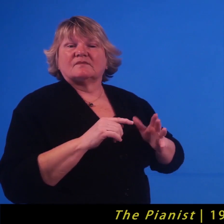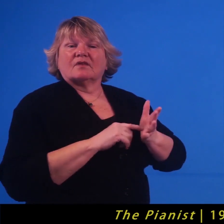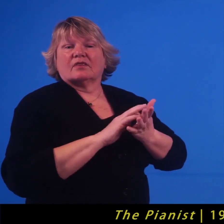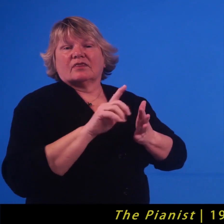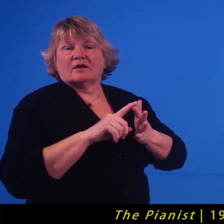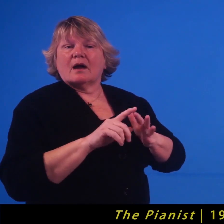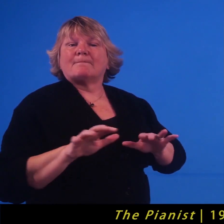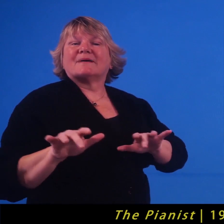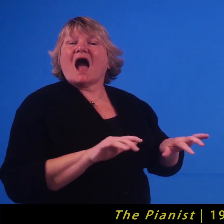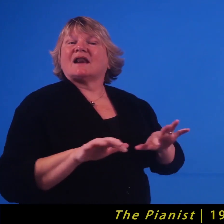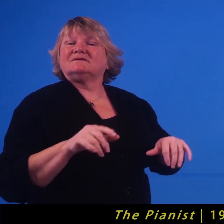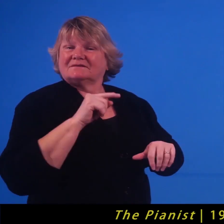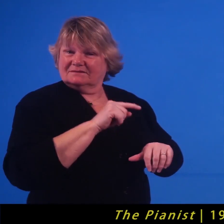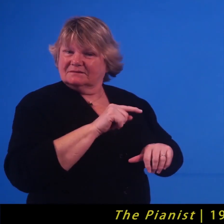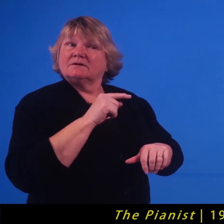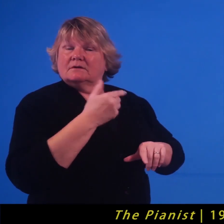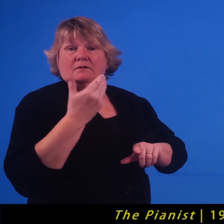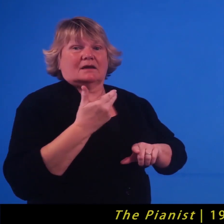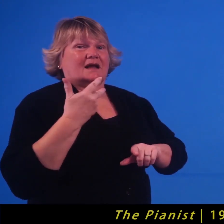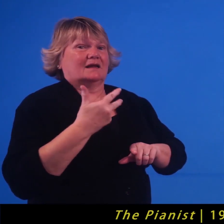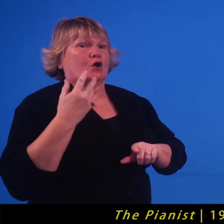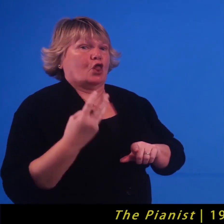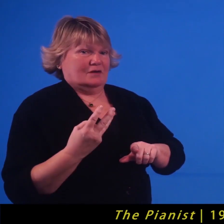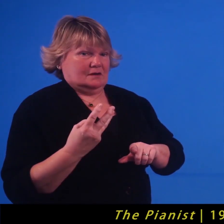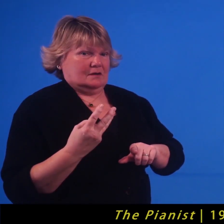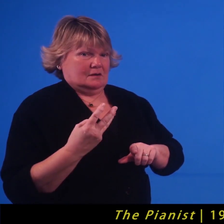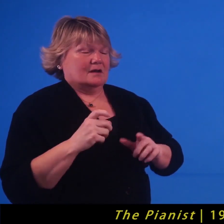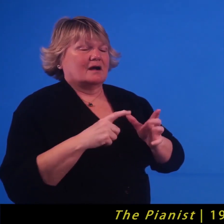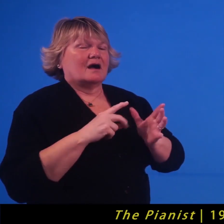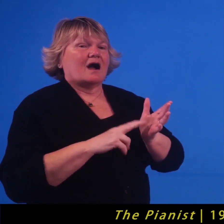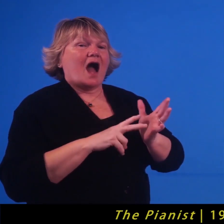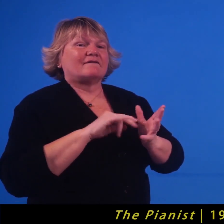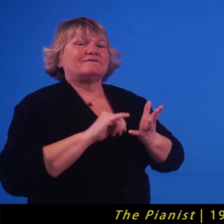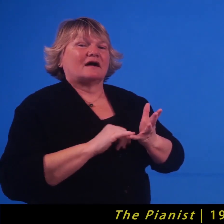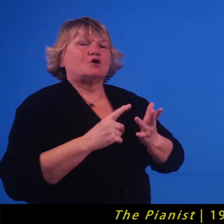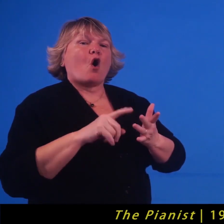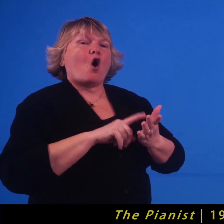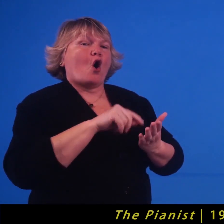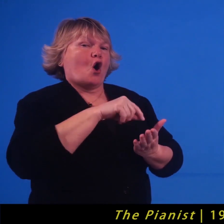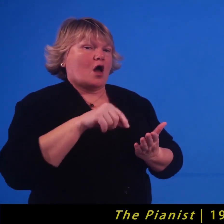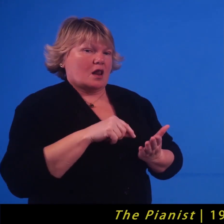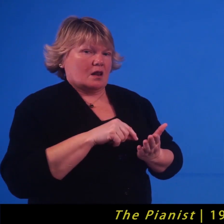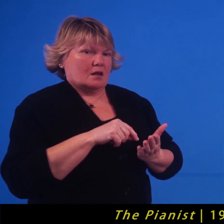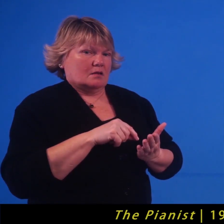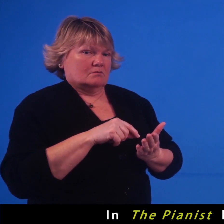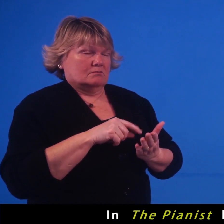The Pianist, 1983, oil on canvas.